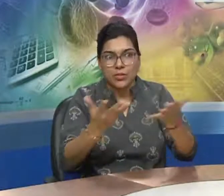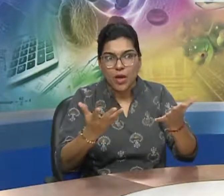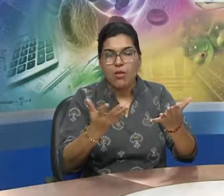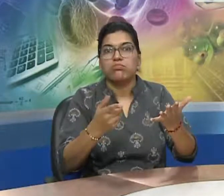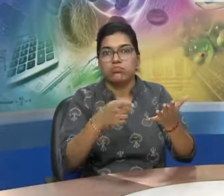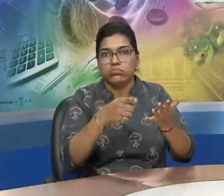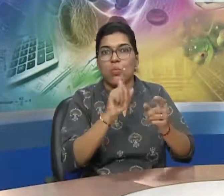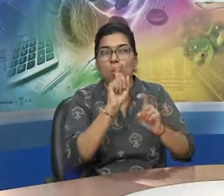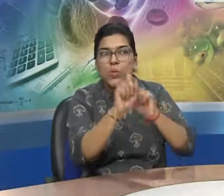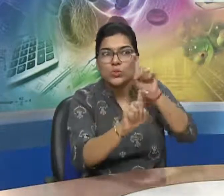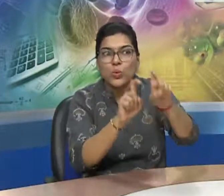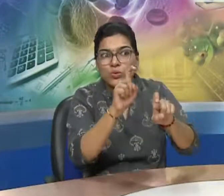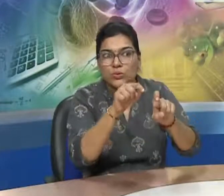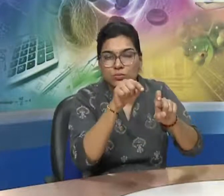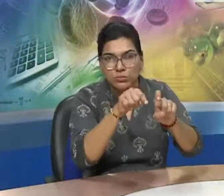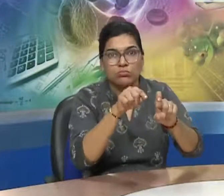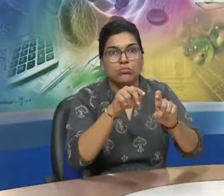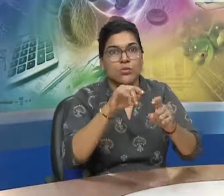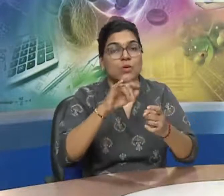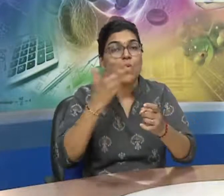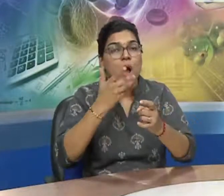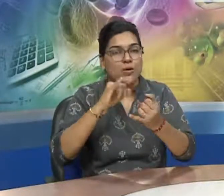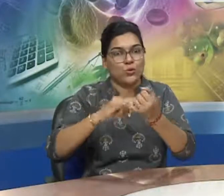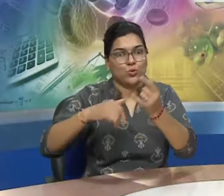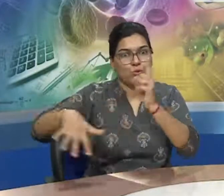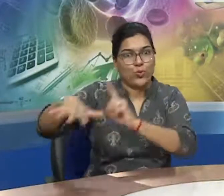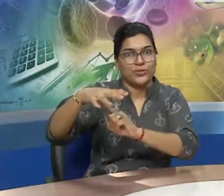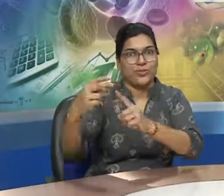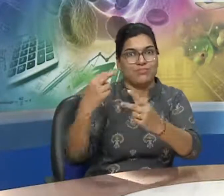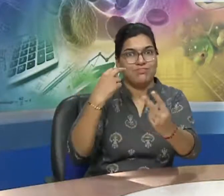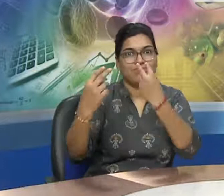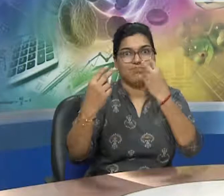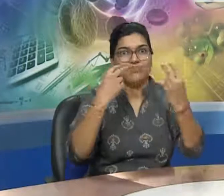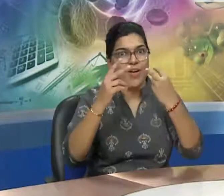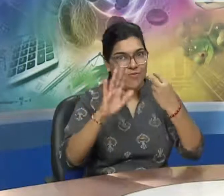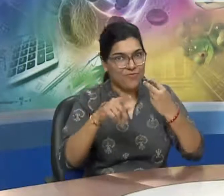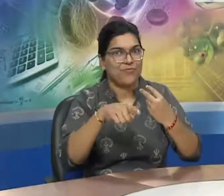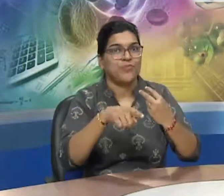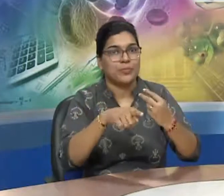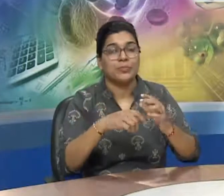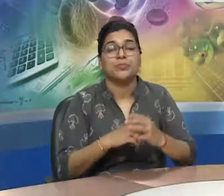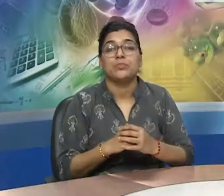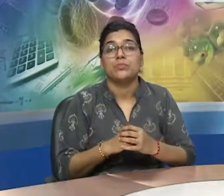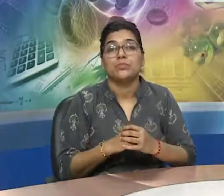Was it because it was the correct thing to say in that situation?